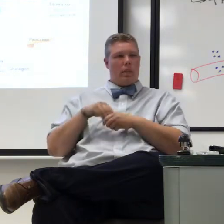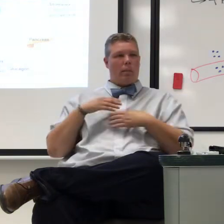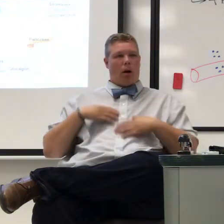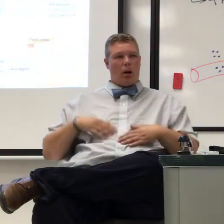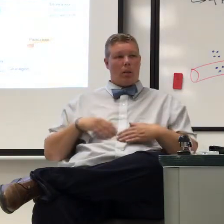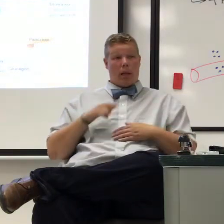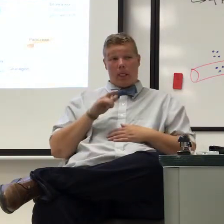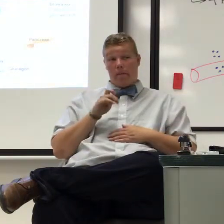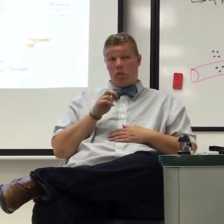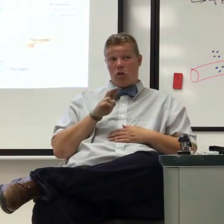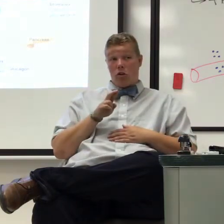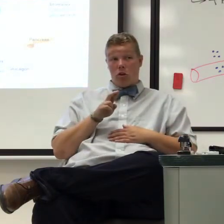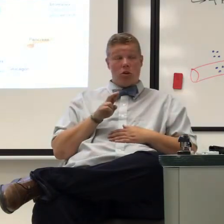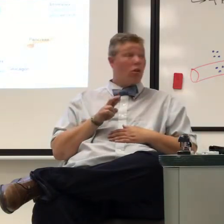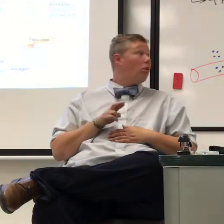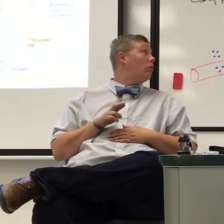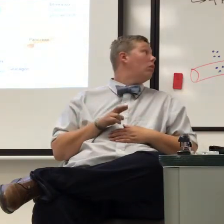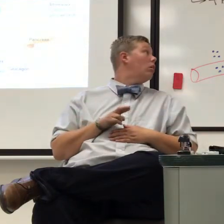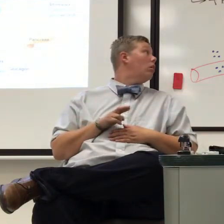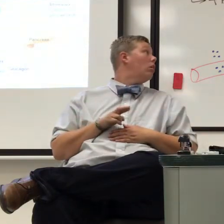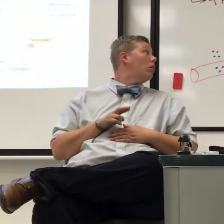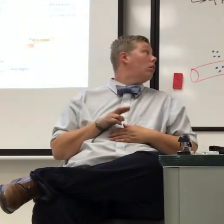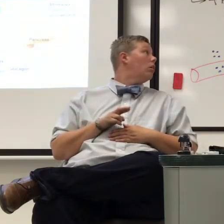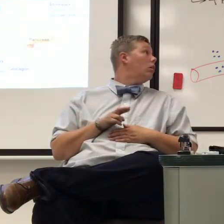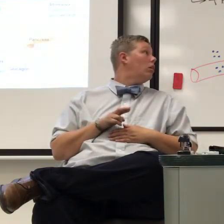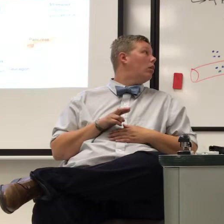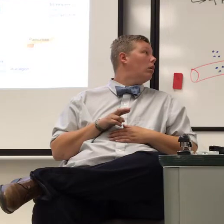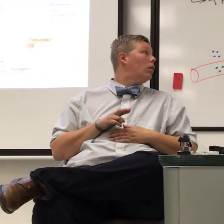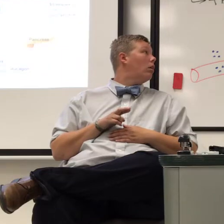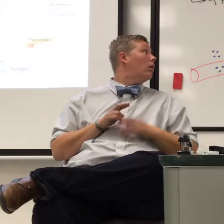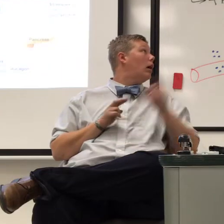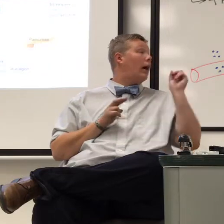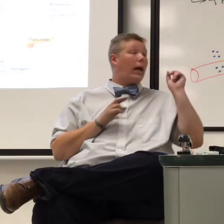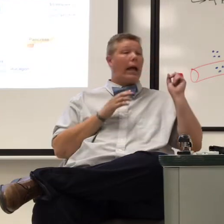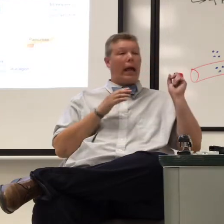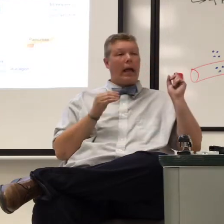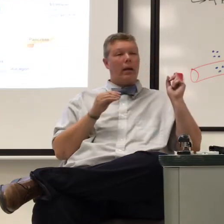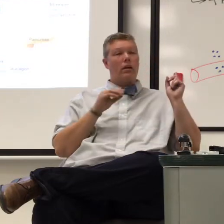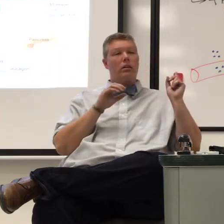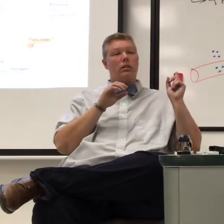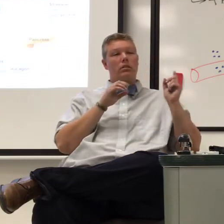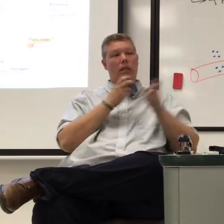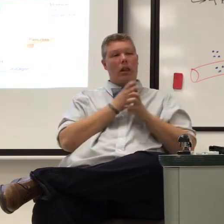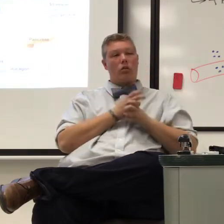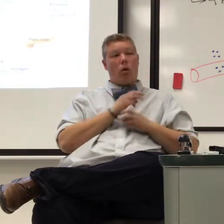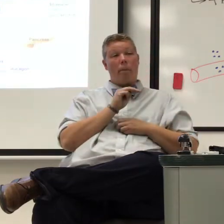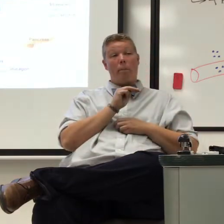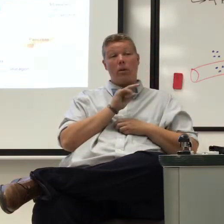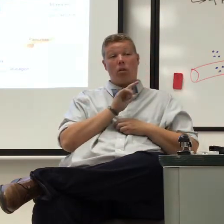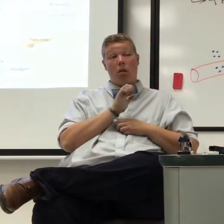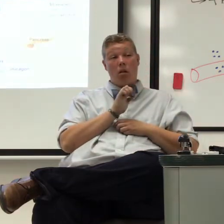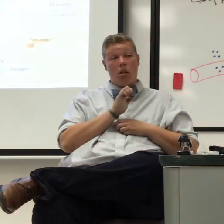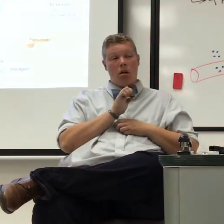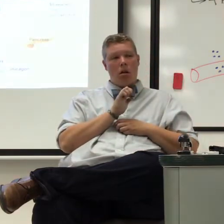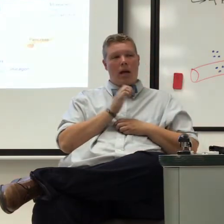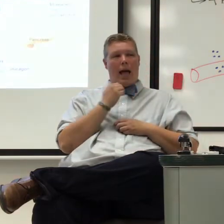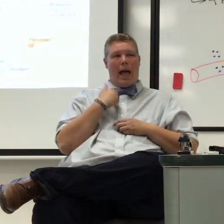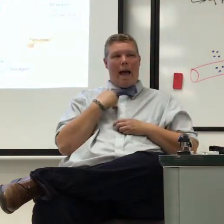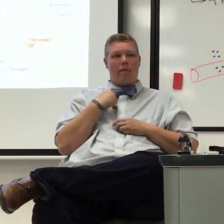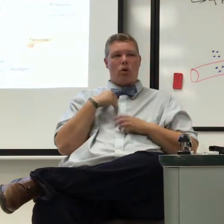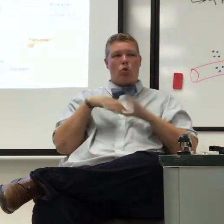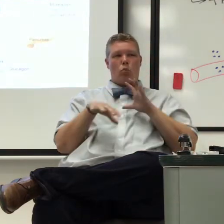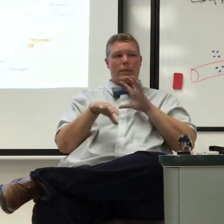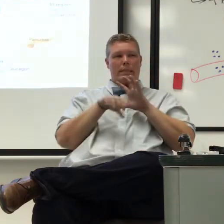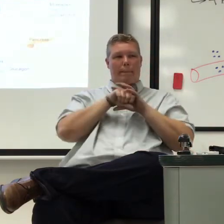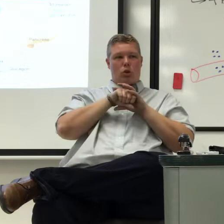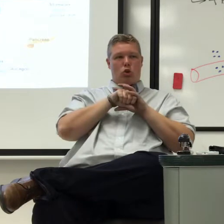that liver, skeletal muscle, they both have cells that will present a receptor for insulin. So let me draw a